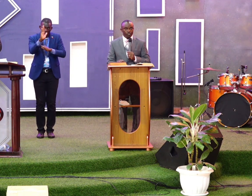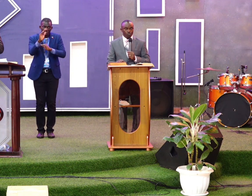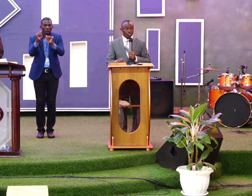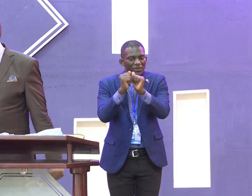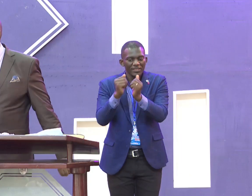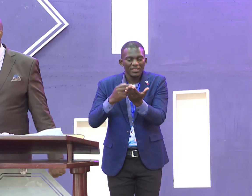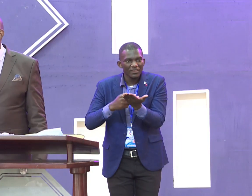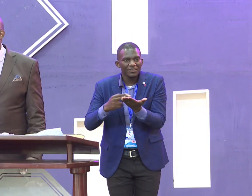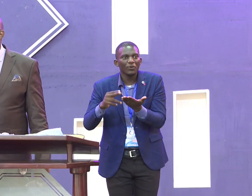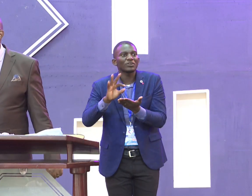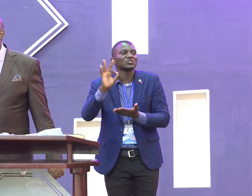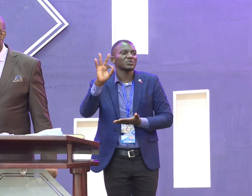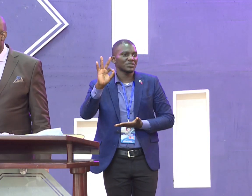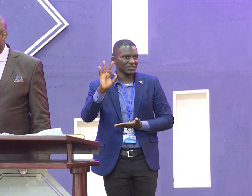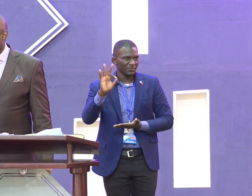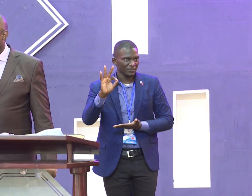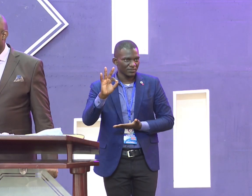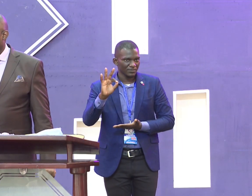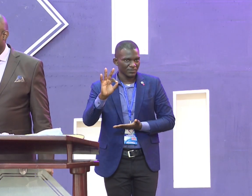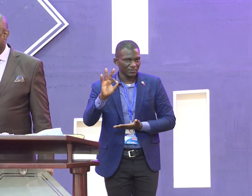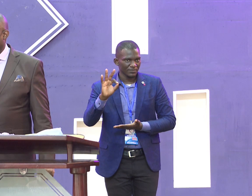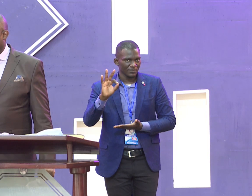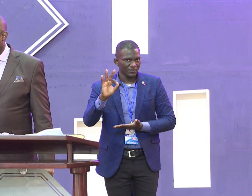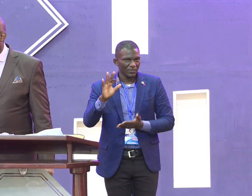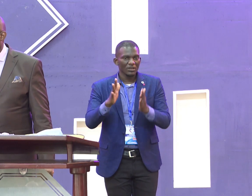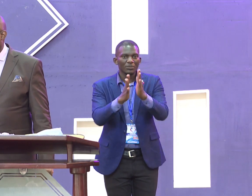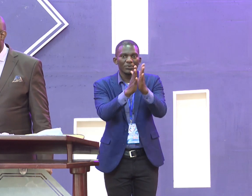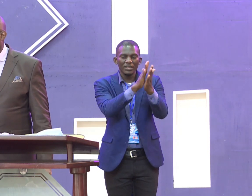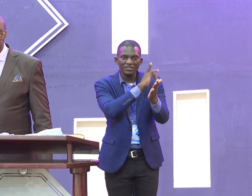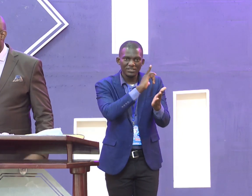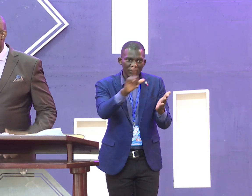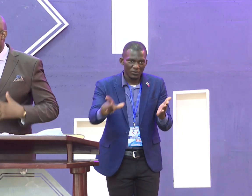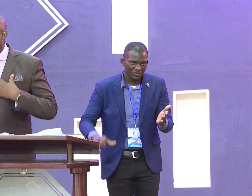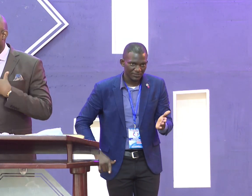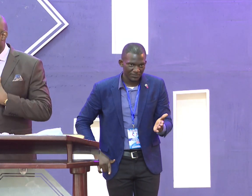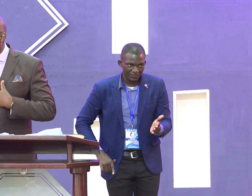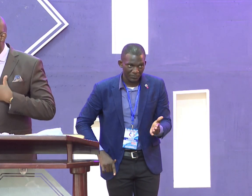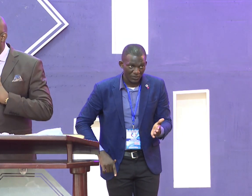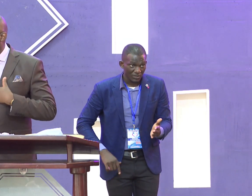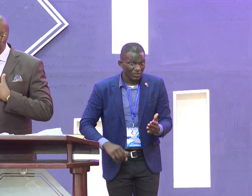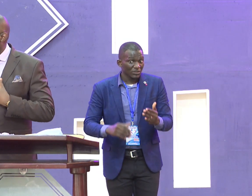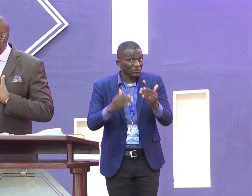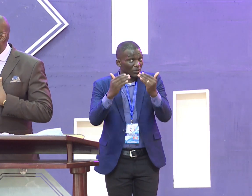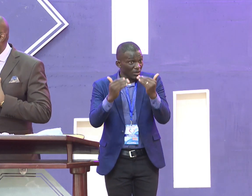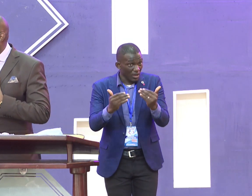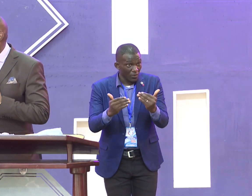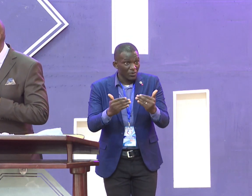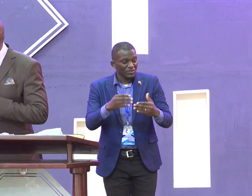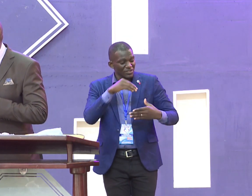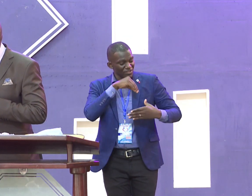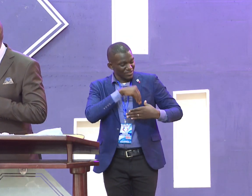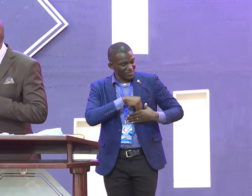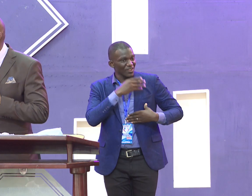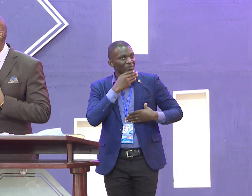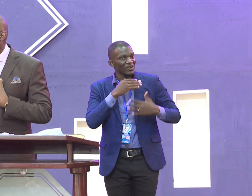n'omwoyo. So it requires the word and the Holy Spirit. Kama yebazibwe. Praise the Lord. Oyo omuntu w'omunda abeera mulamu